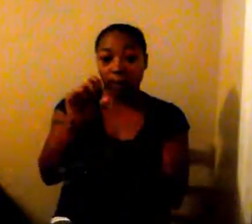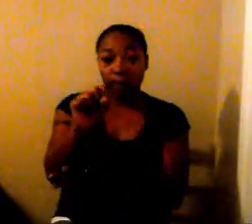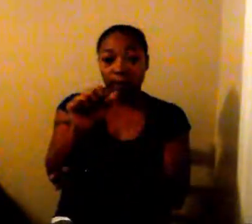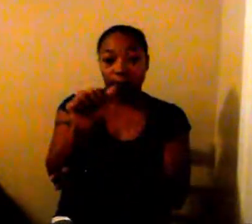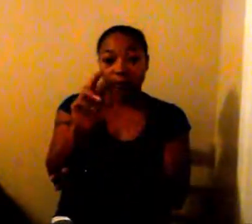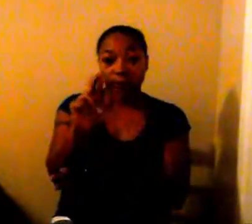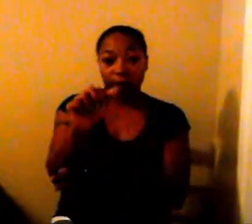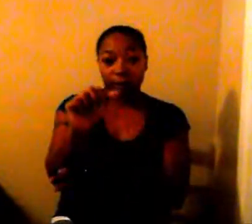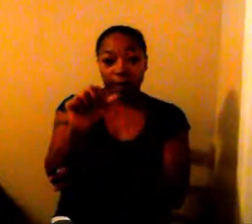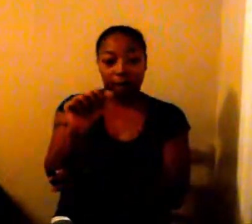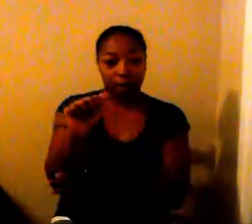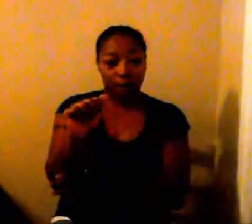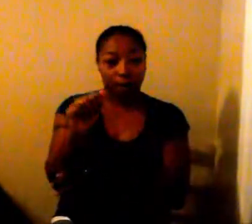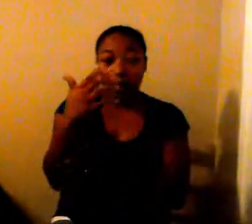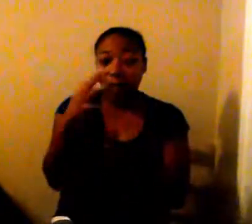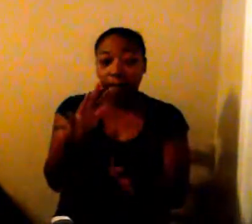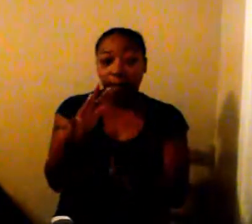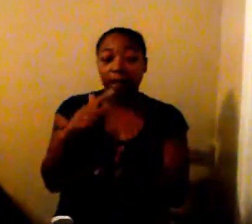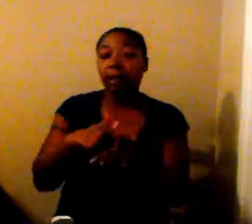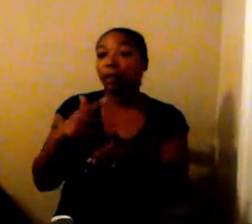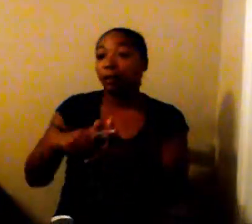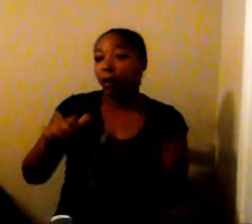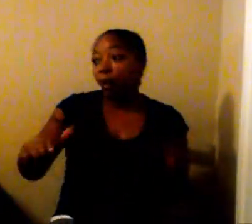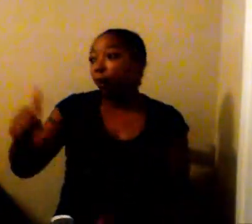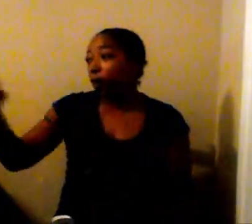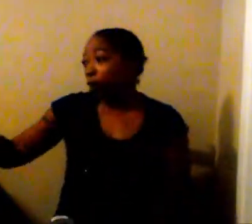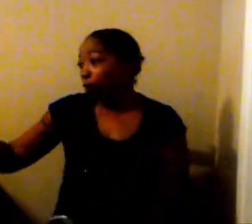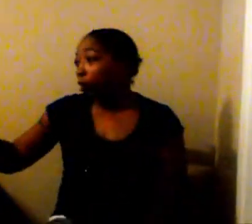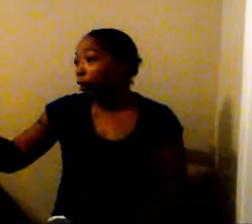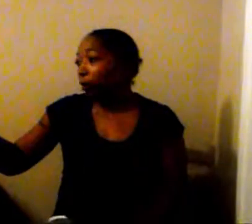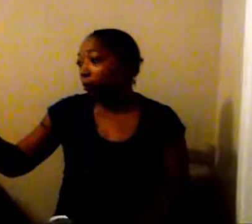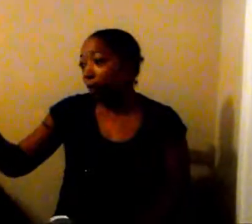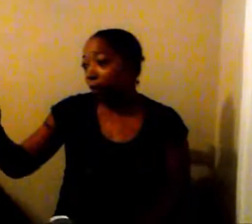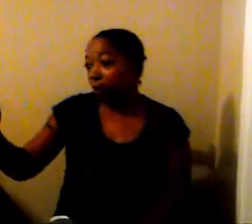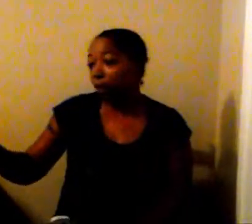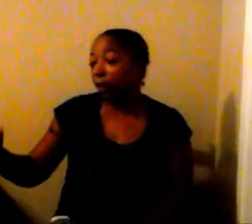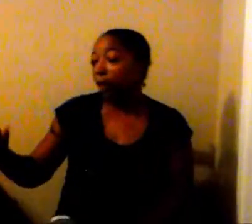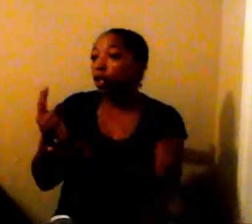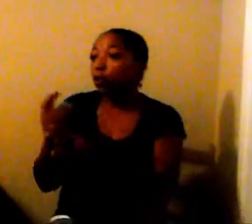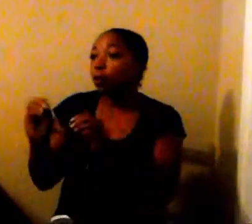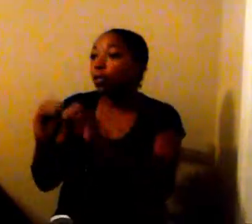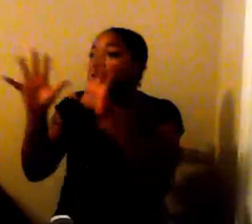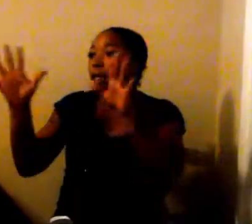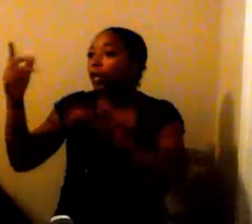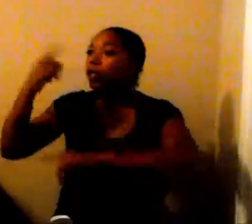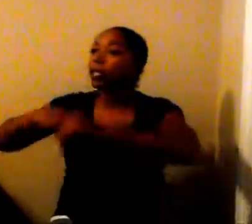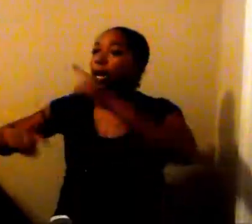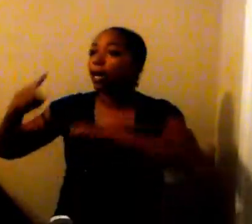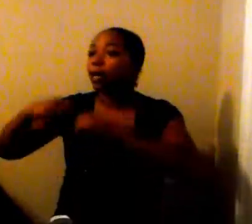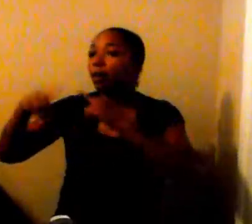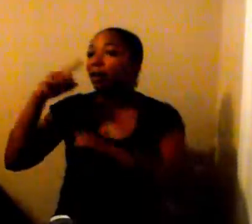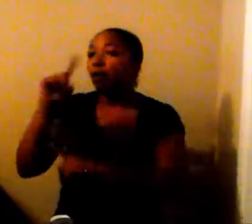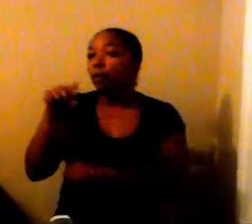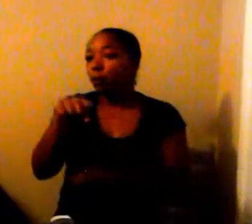Once Sarah's done, then it'll be your turn, Misty. Use clear signing